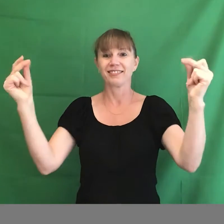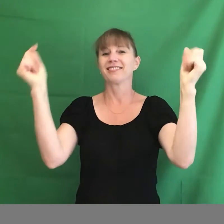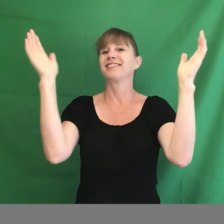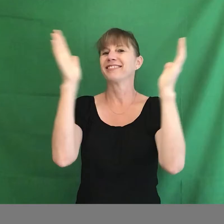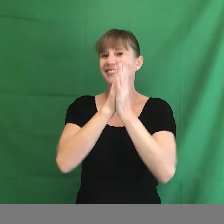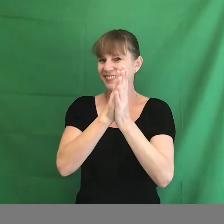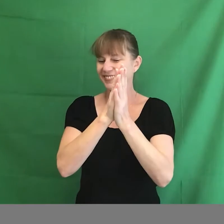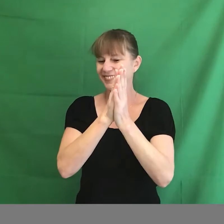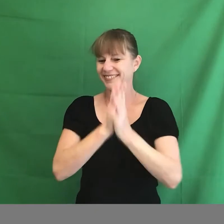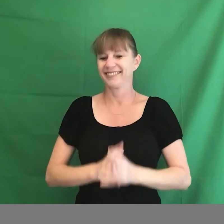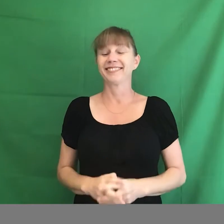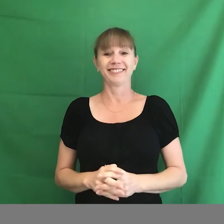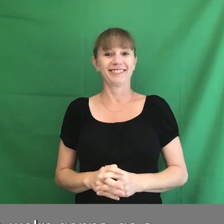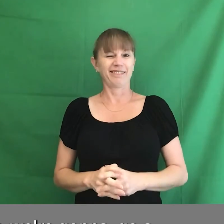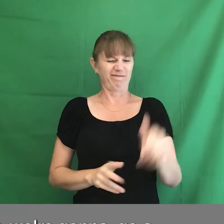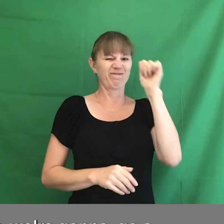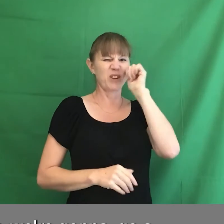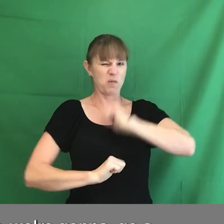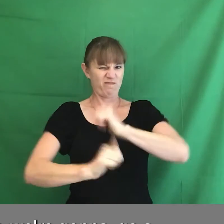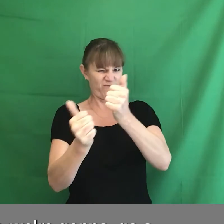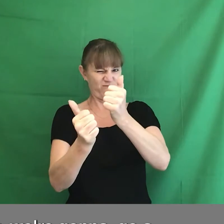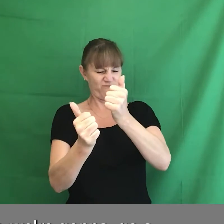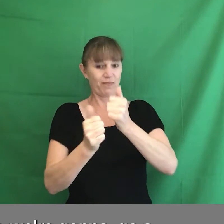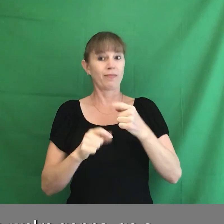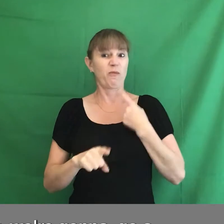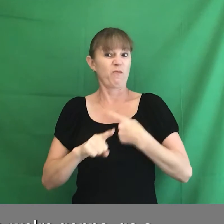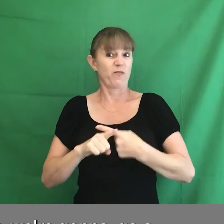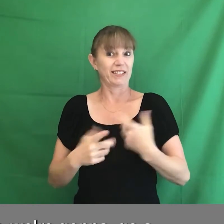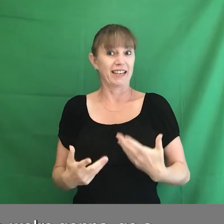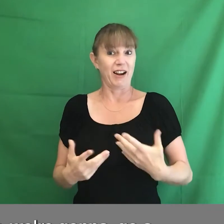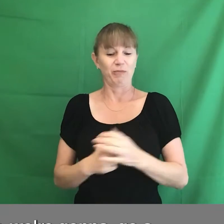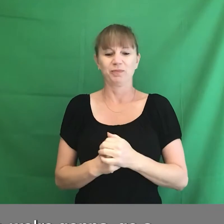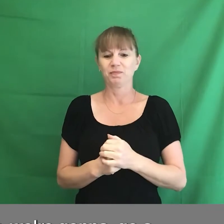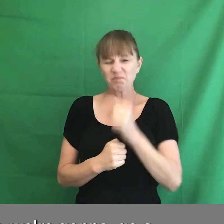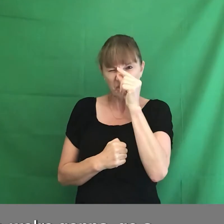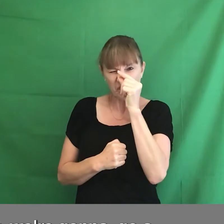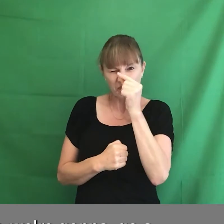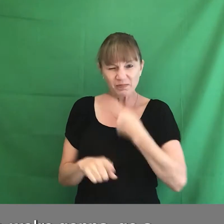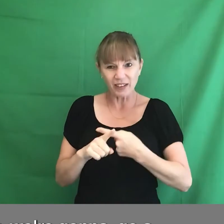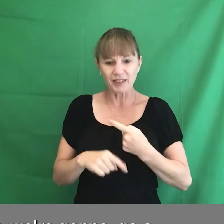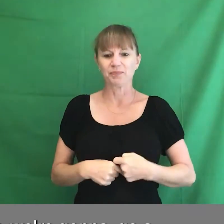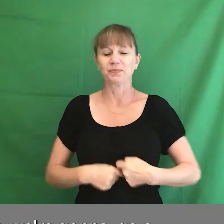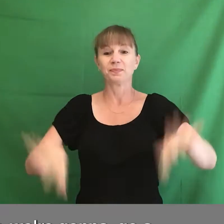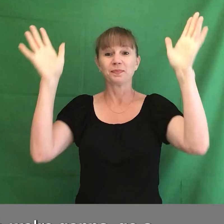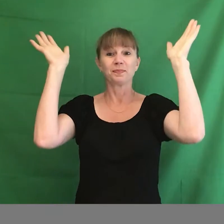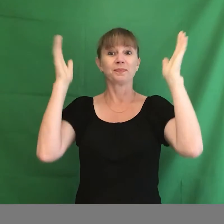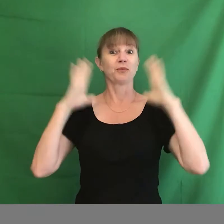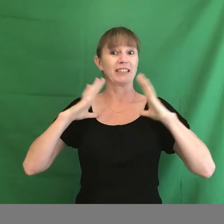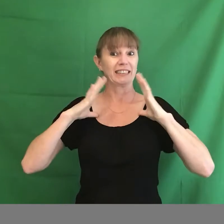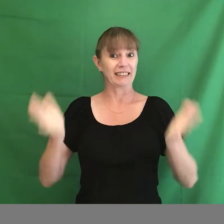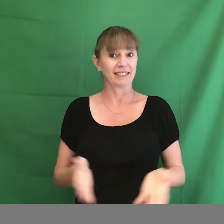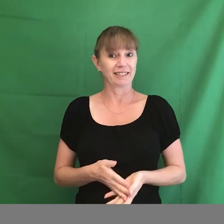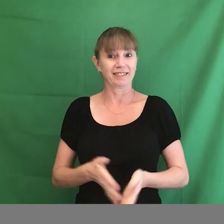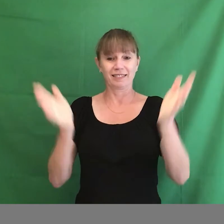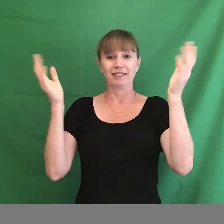awake, enthusiastic. I knew you'd get the hang of it. We're going to go a little bit faster, just a smidgen. Are